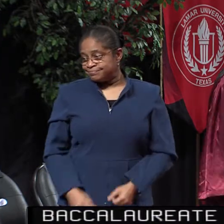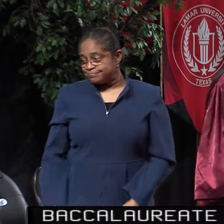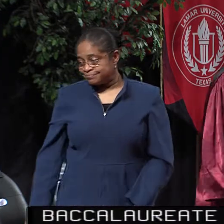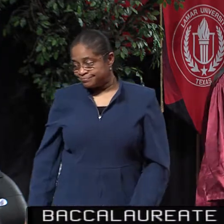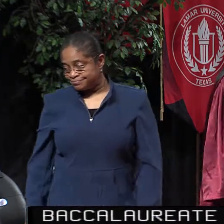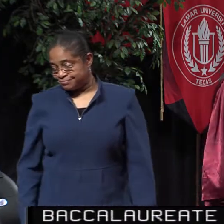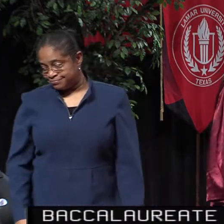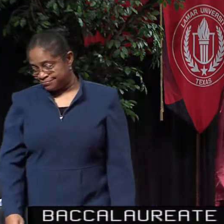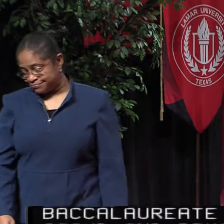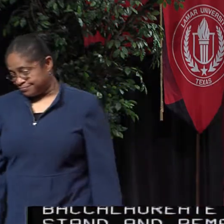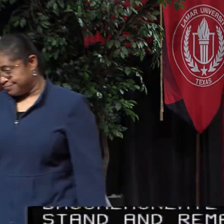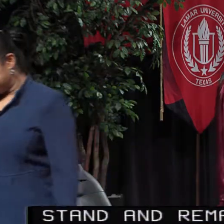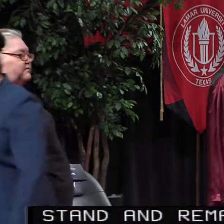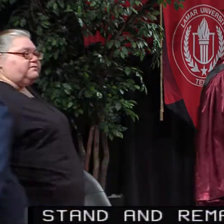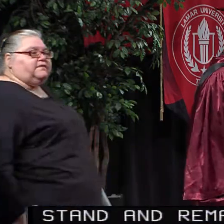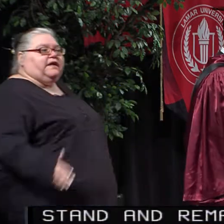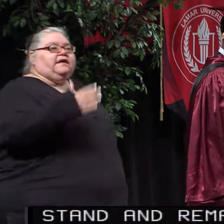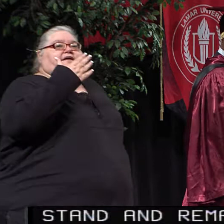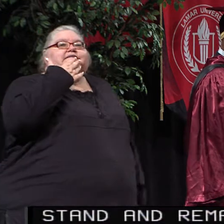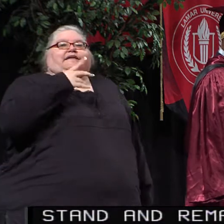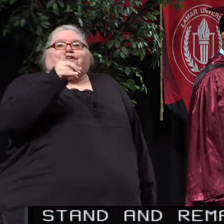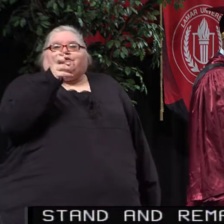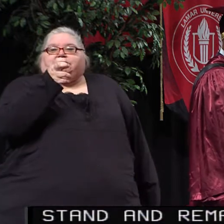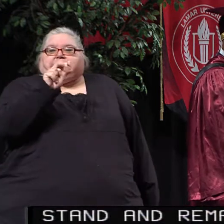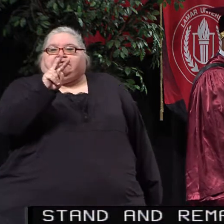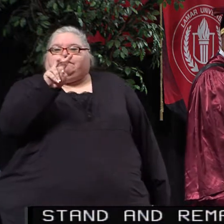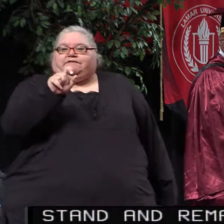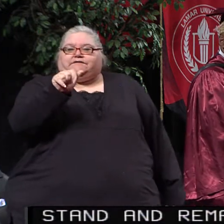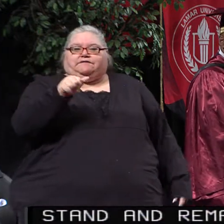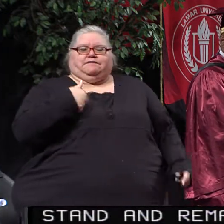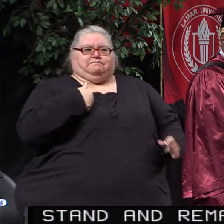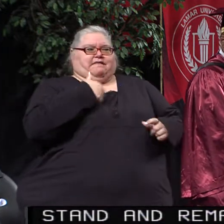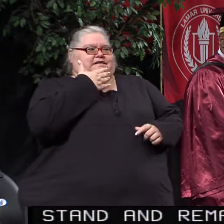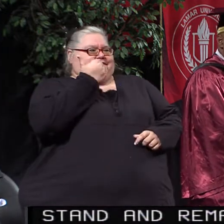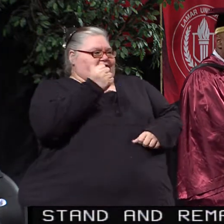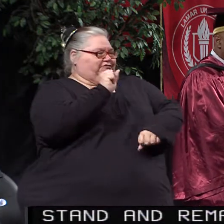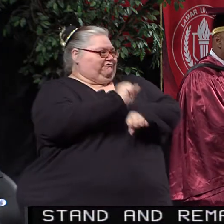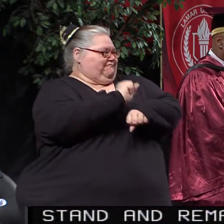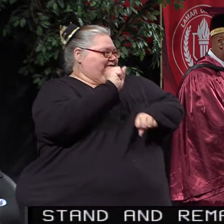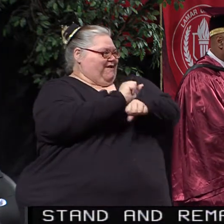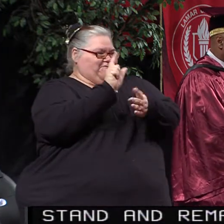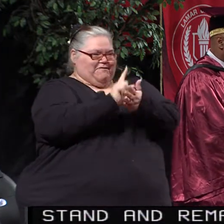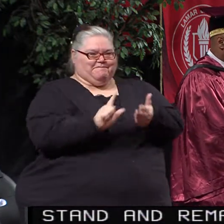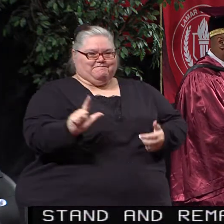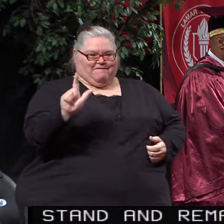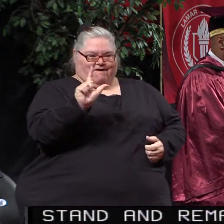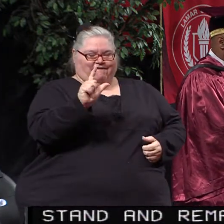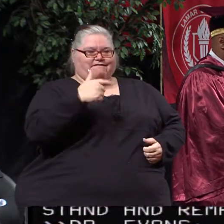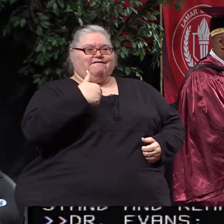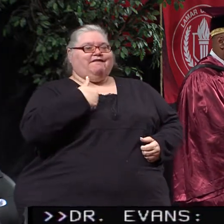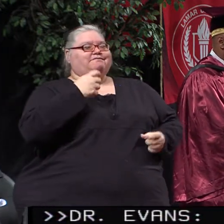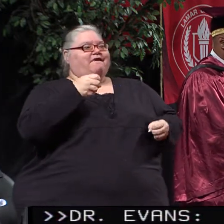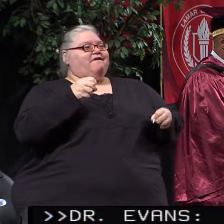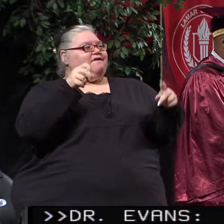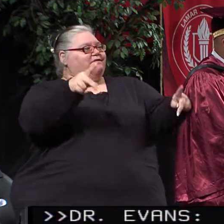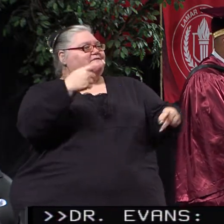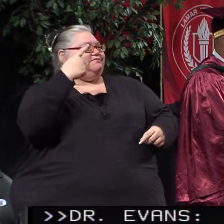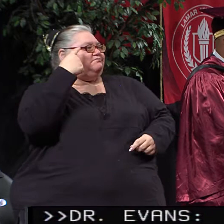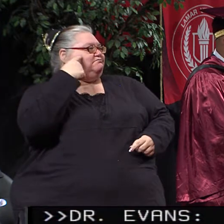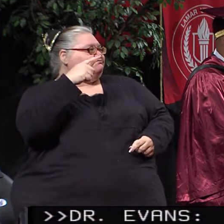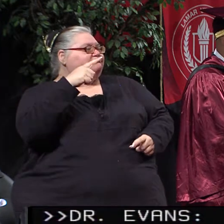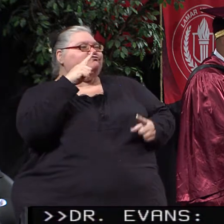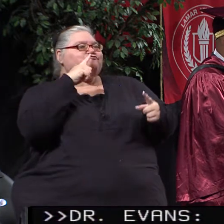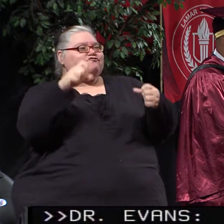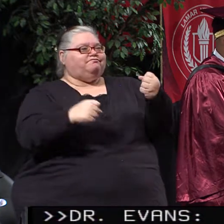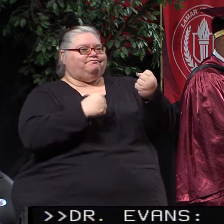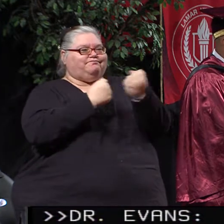Thank you, Dean Palanki. I have the best job of the morning. It's my opportunity to